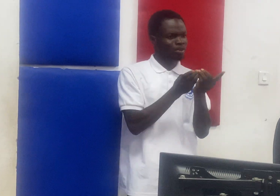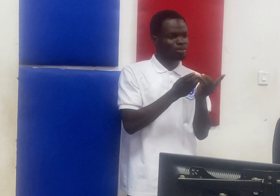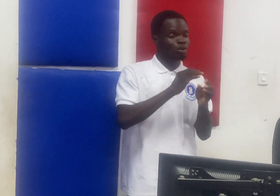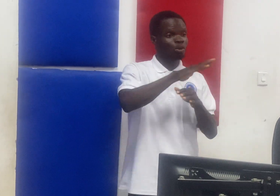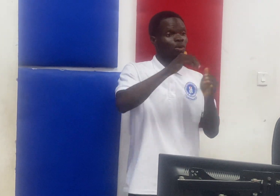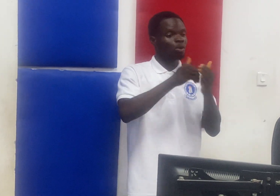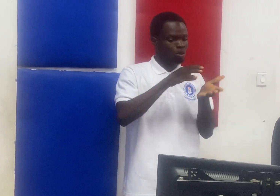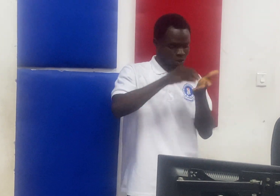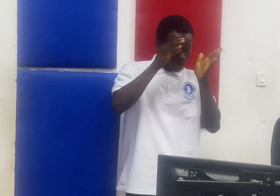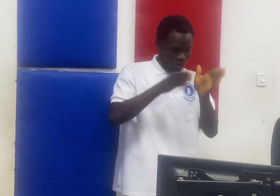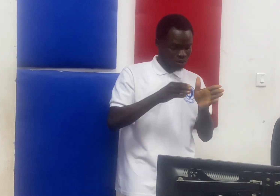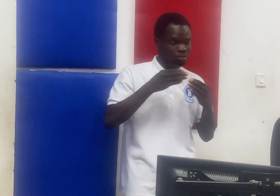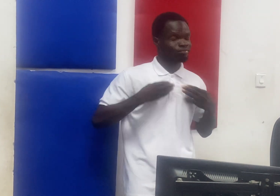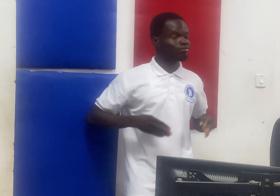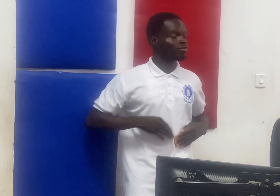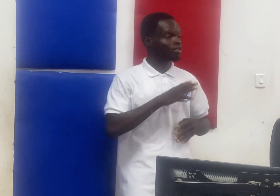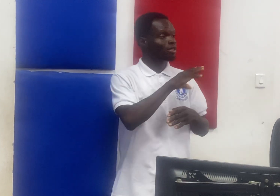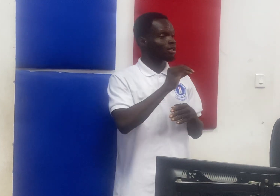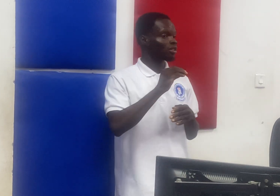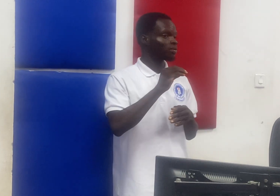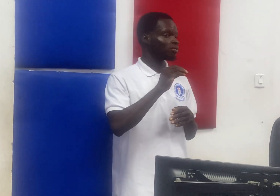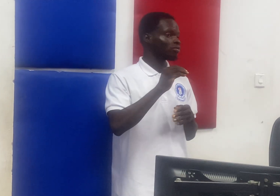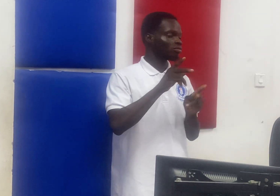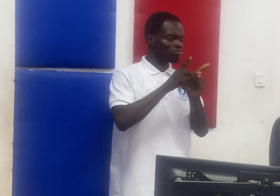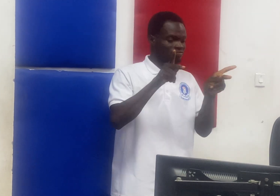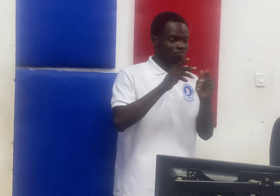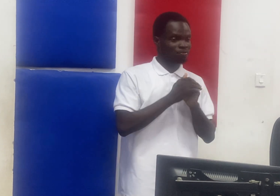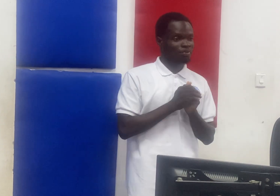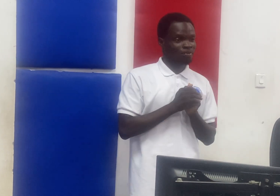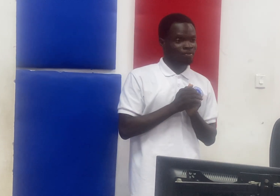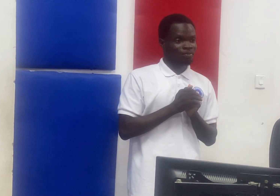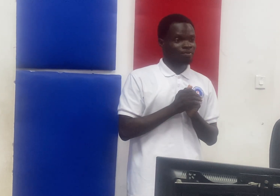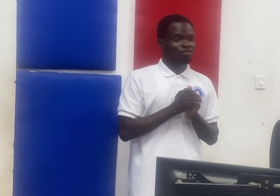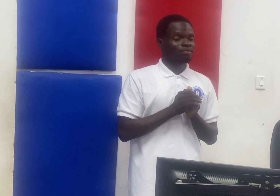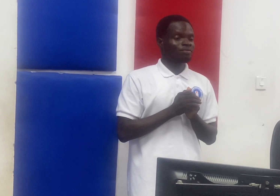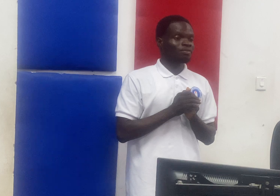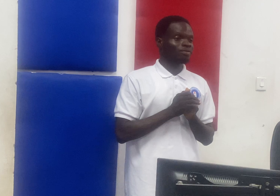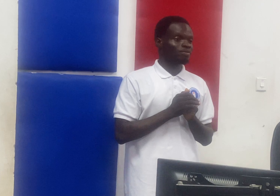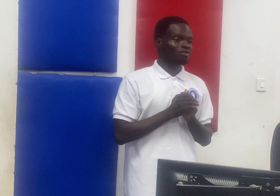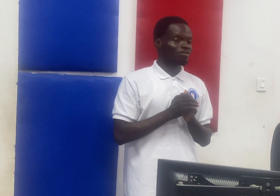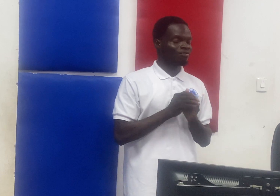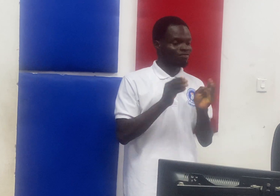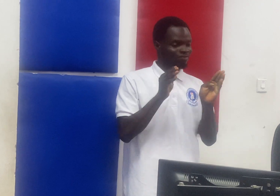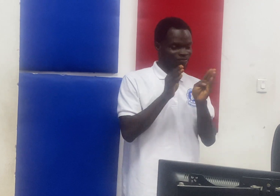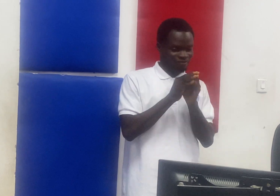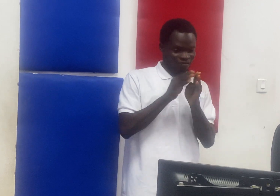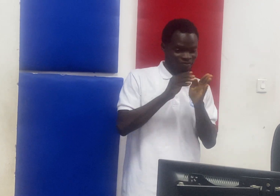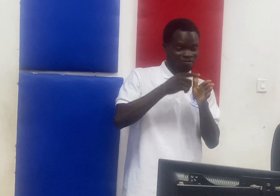body, and the general public. Until we meet next week, stay safe,